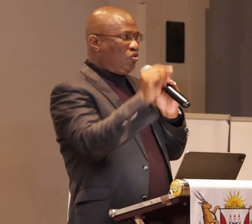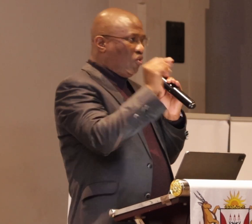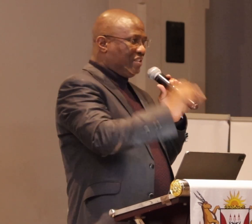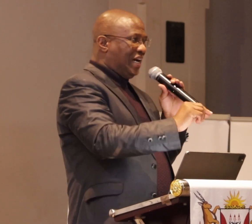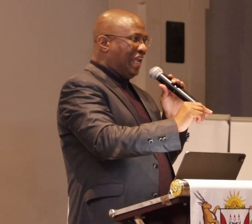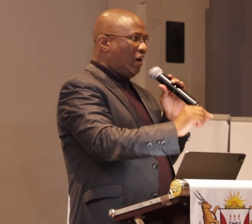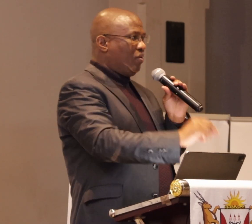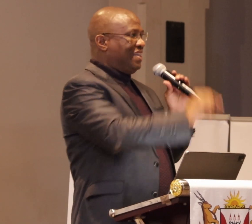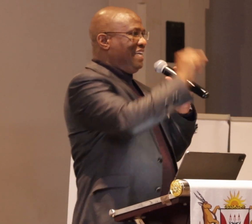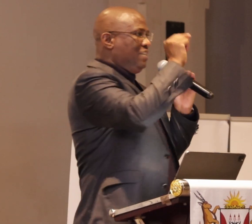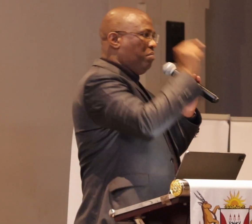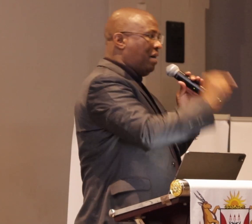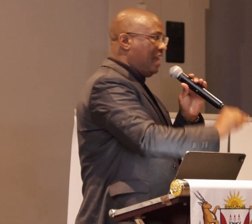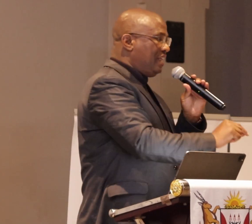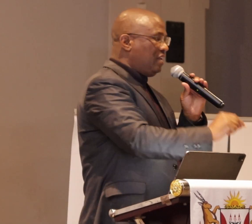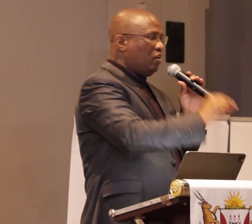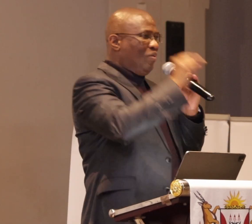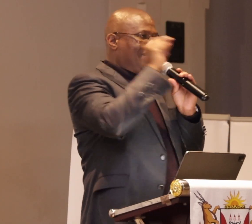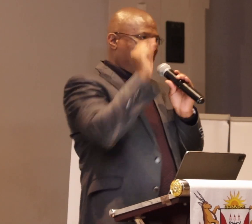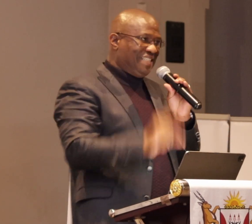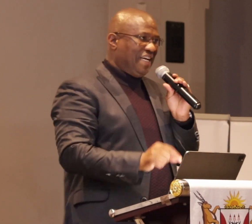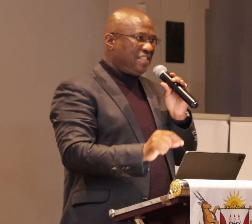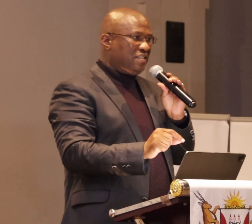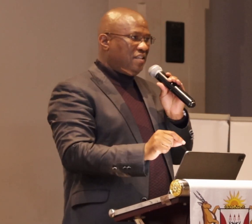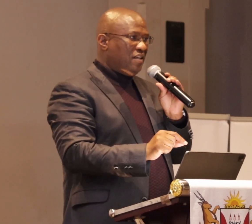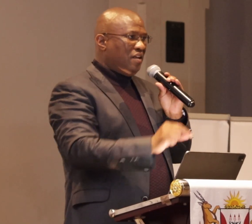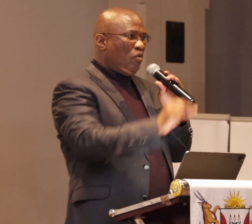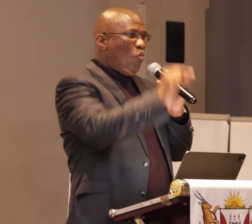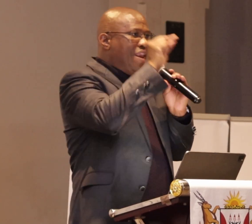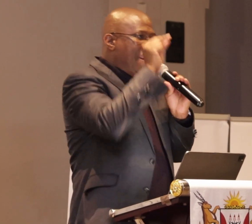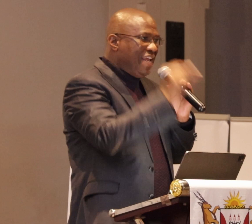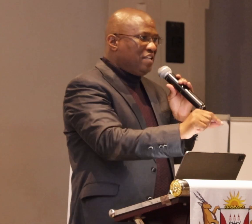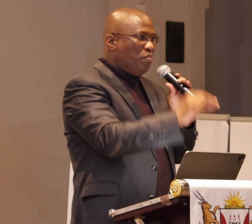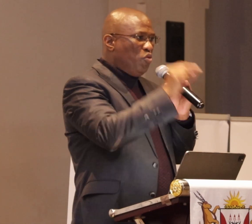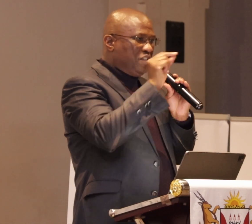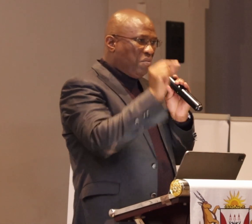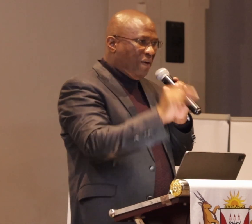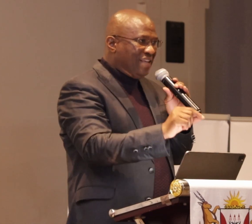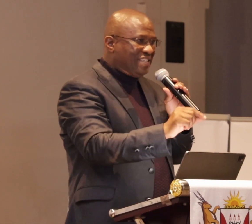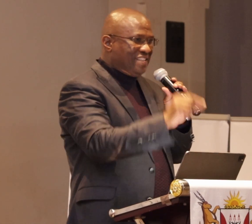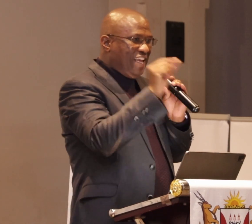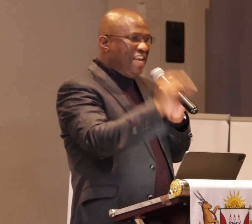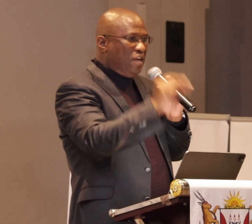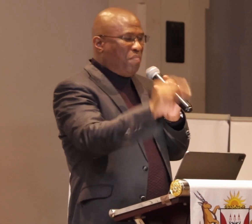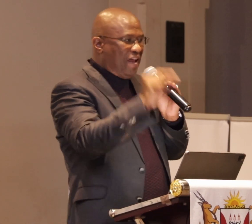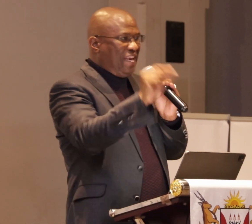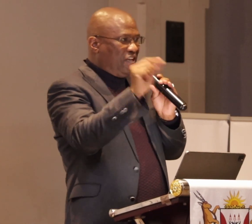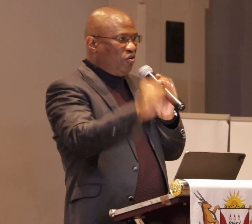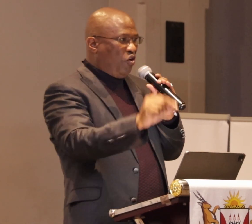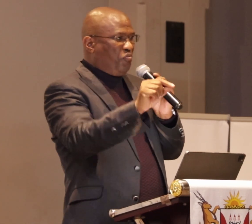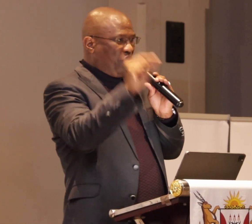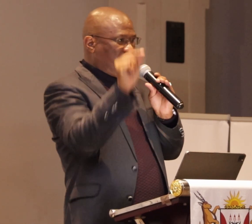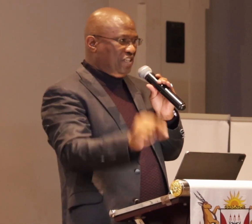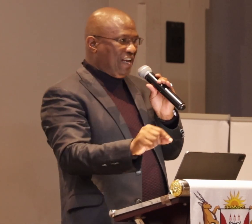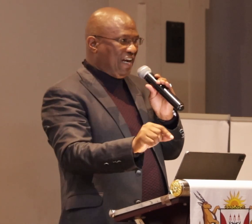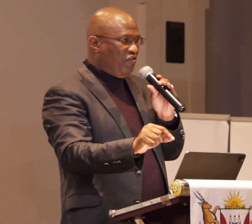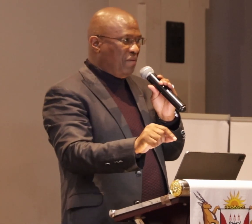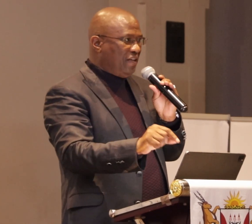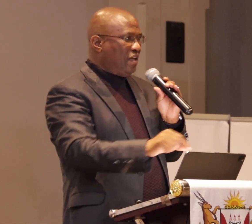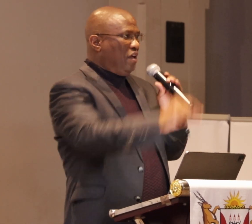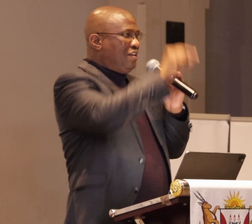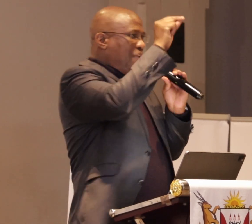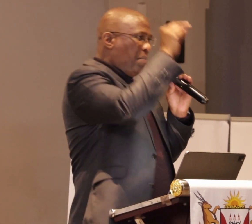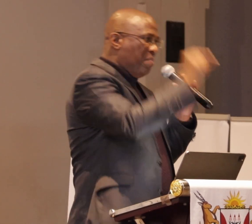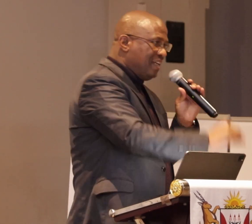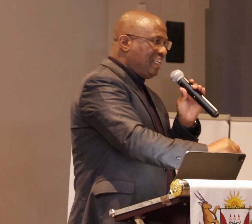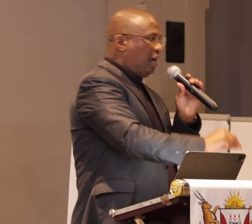allows or not allow, there is money with sitters. We need municipalities independent of provincial